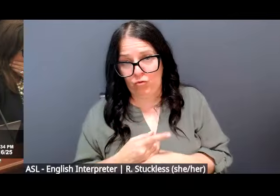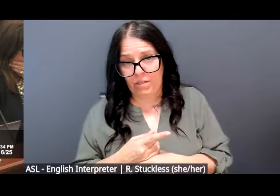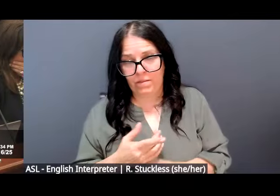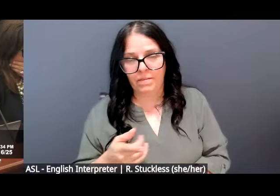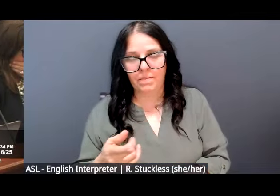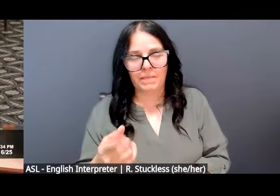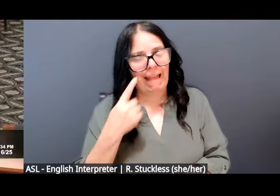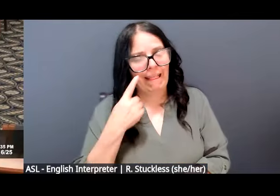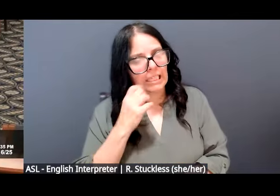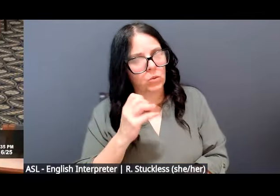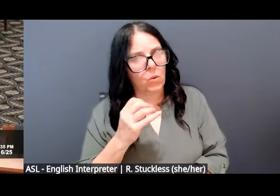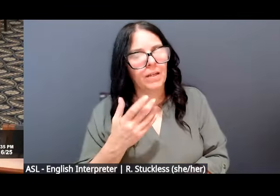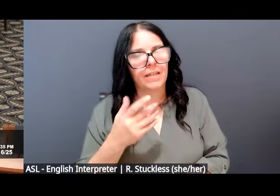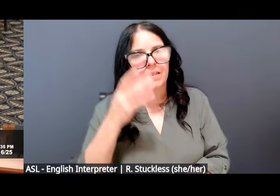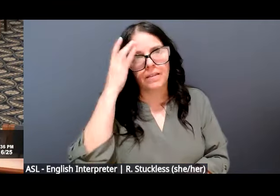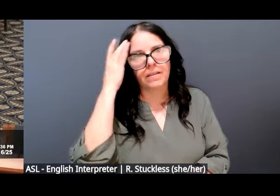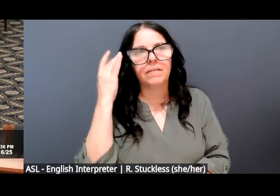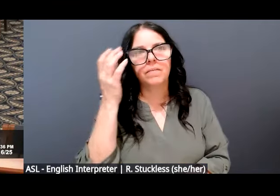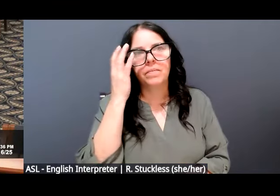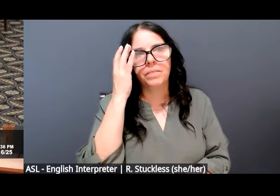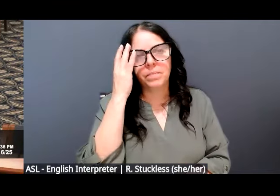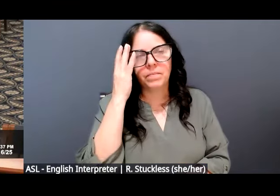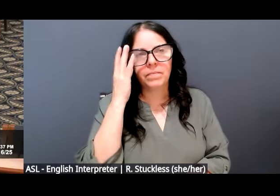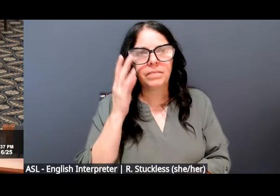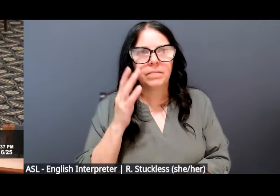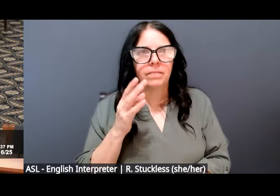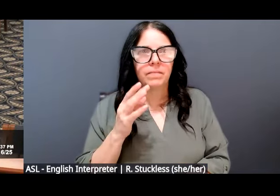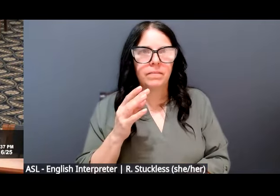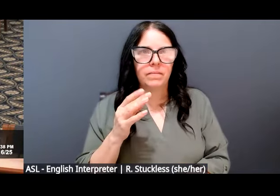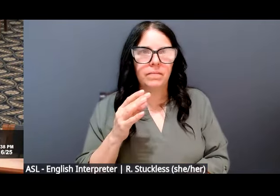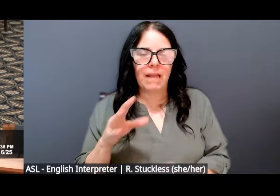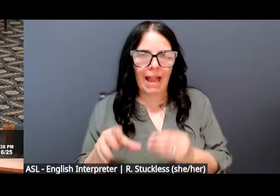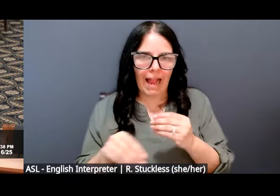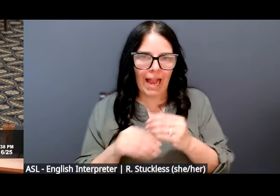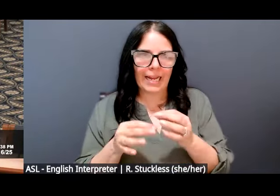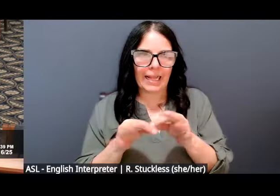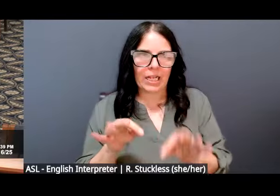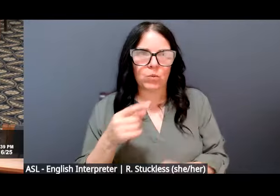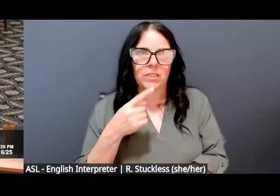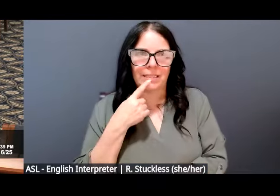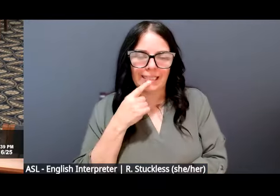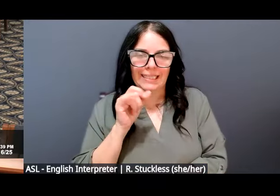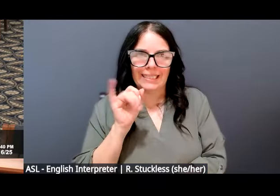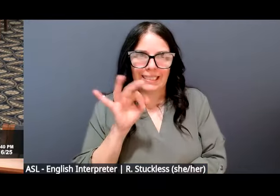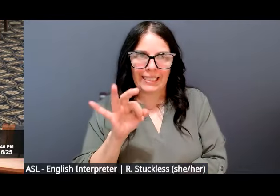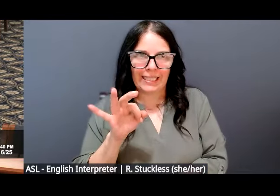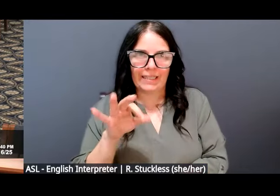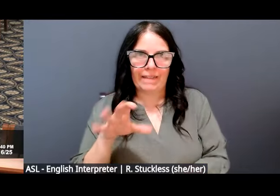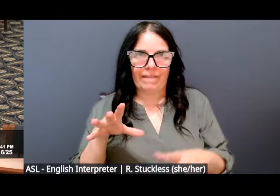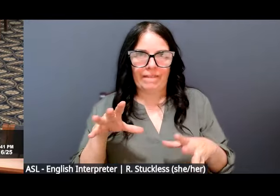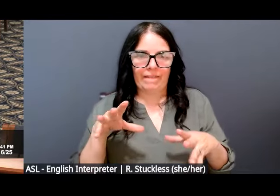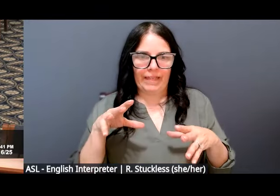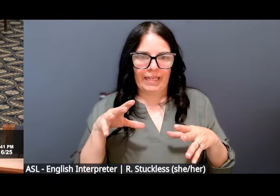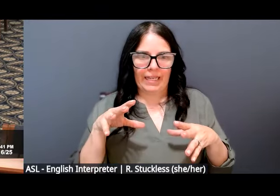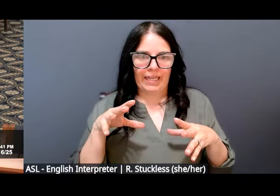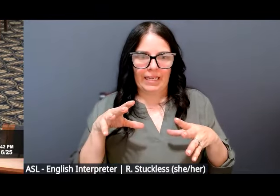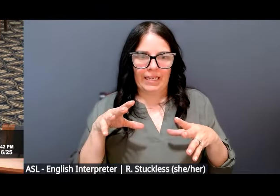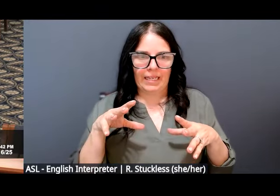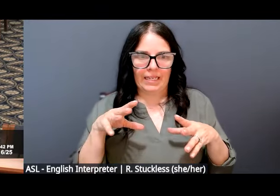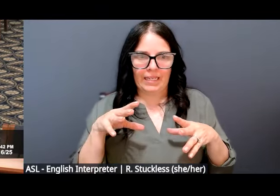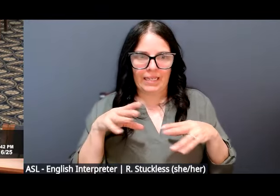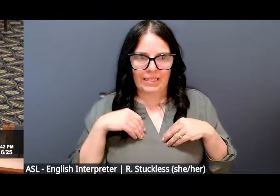in language, keying in that if this petition is adopted and it's inconsistent, and then we have